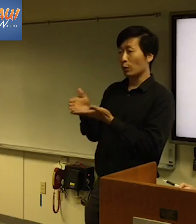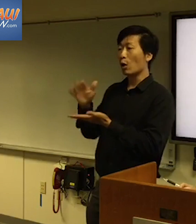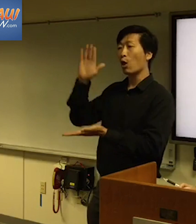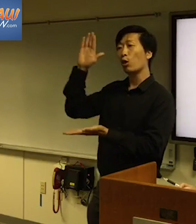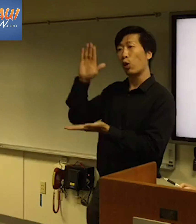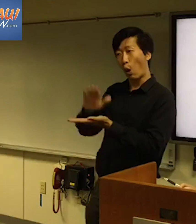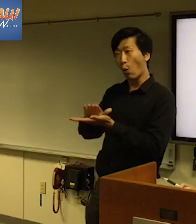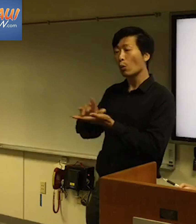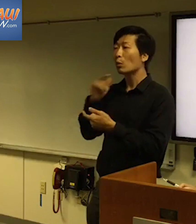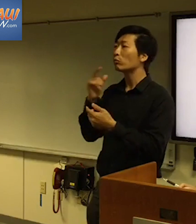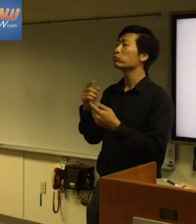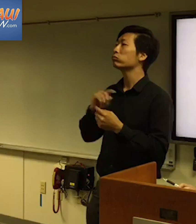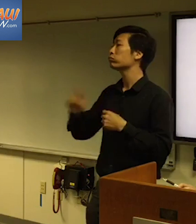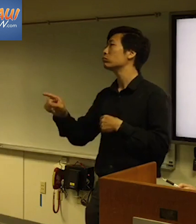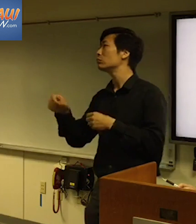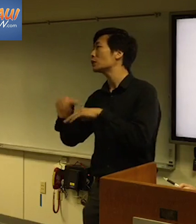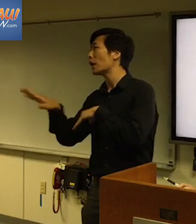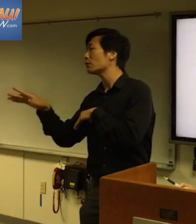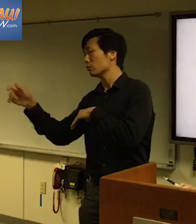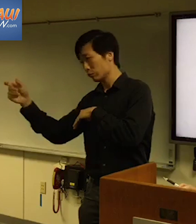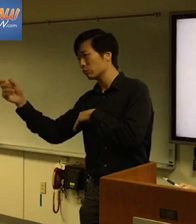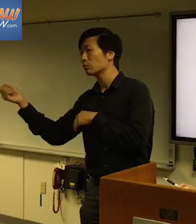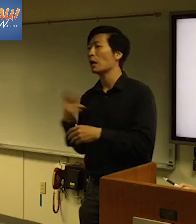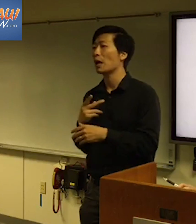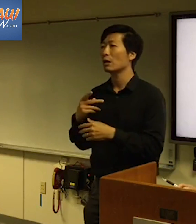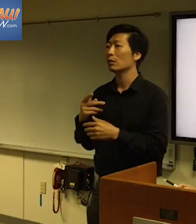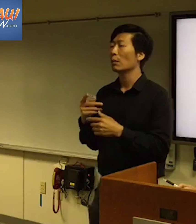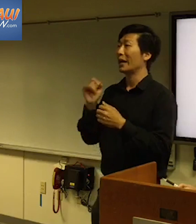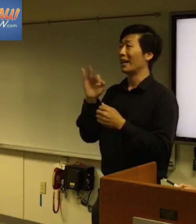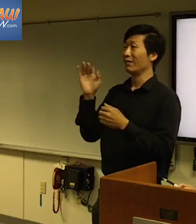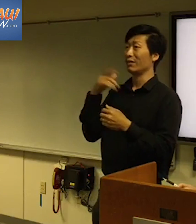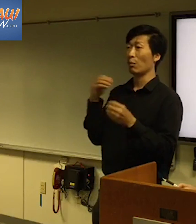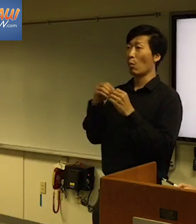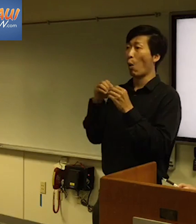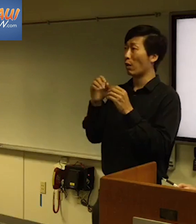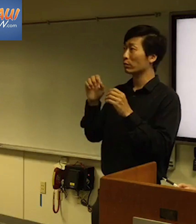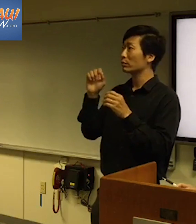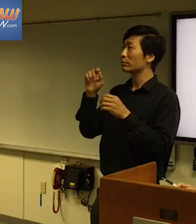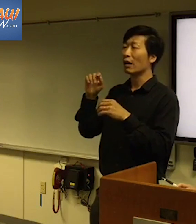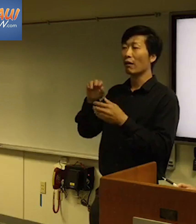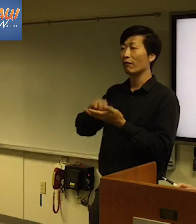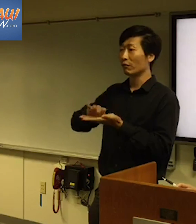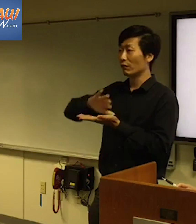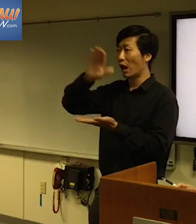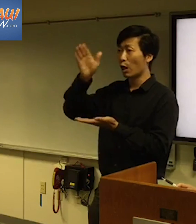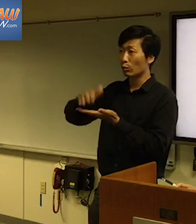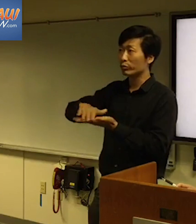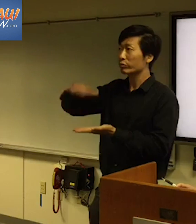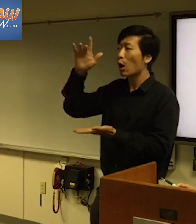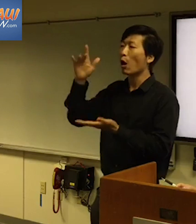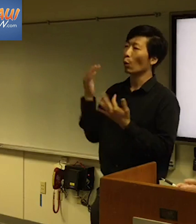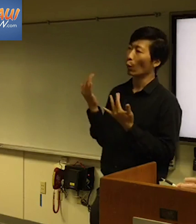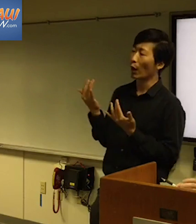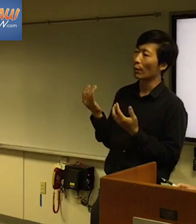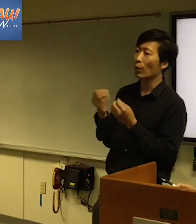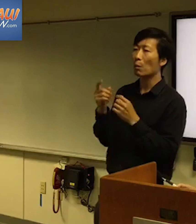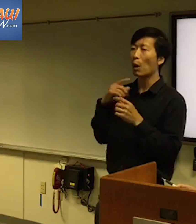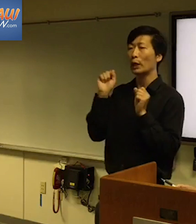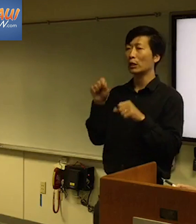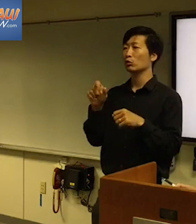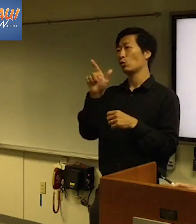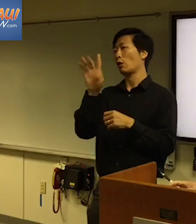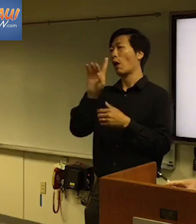other communities, if the person has severe symptoms compatible with COVID-19 and has no travel